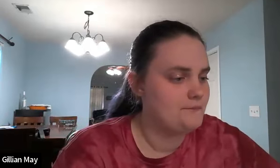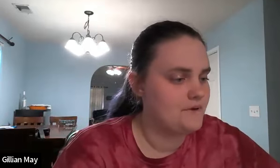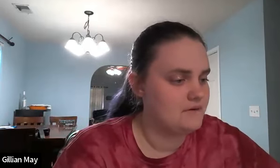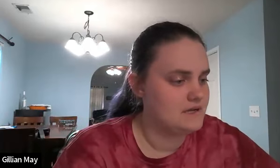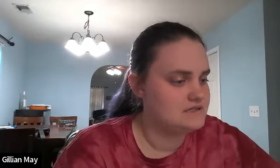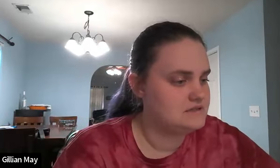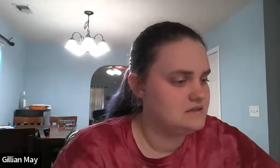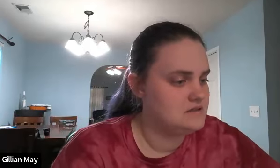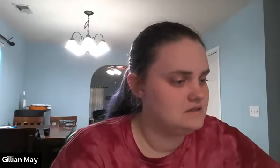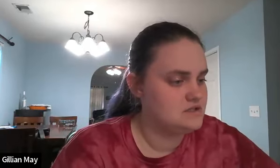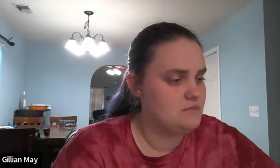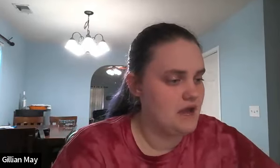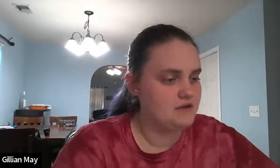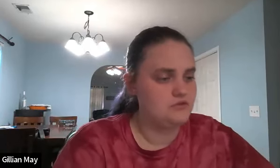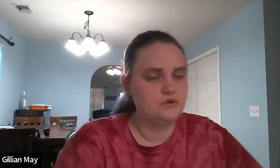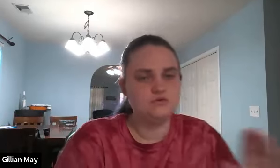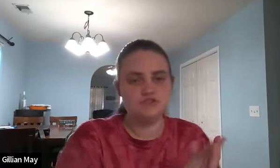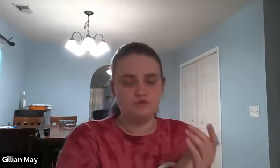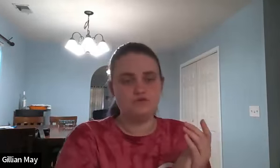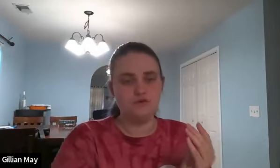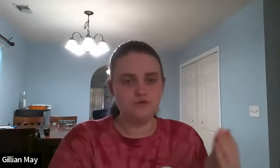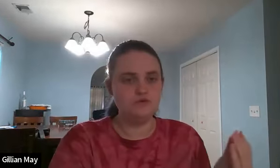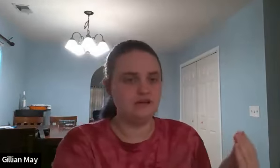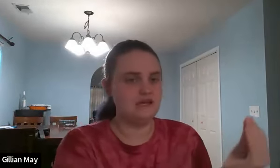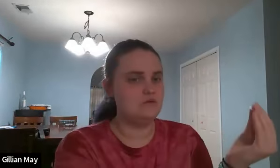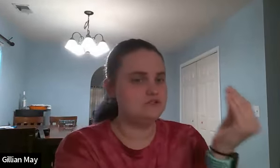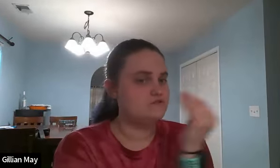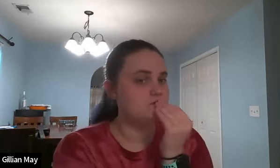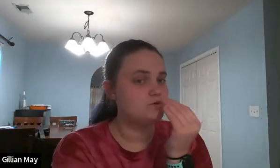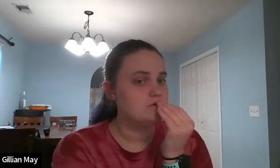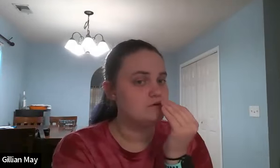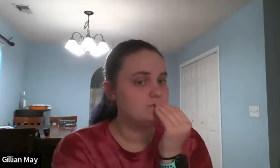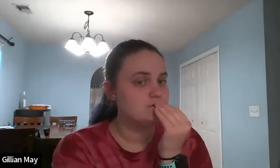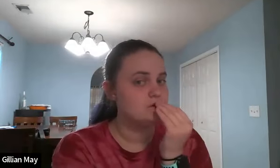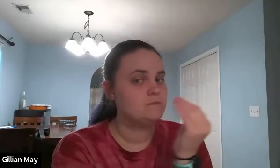All right. Let's go back through. So food again was food.